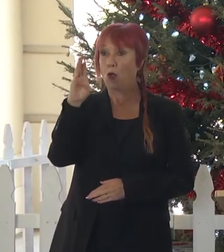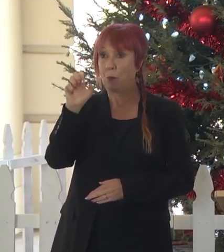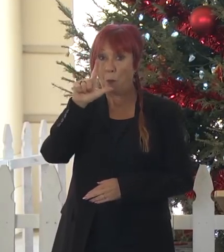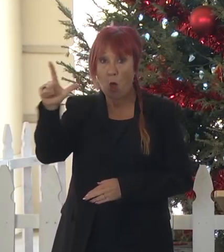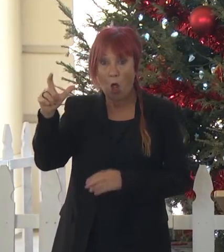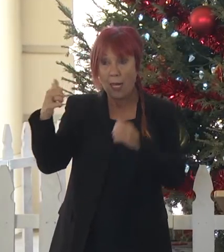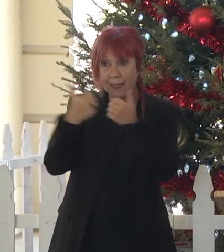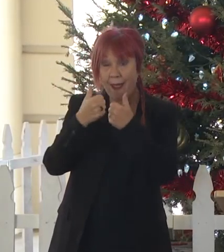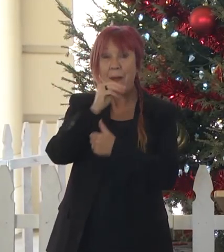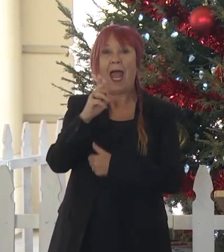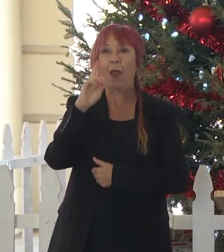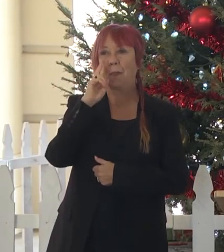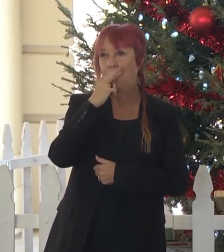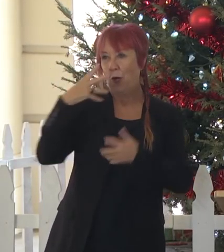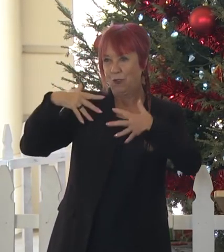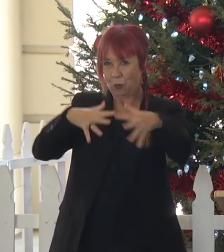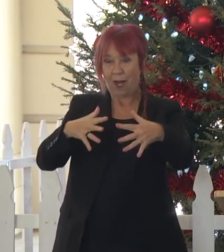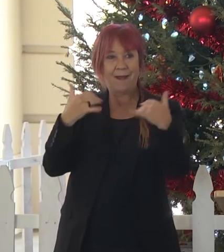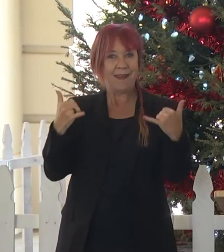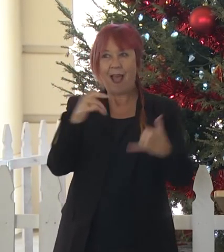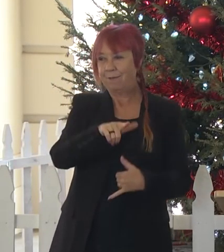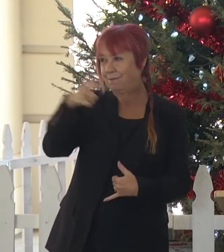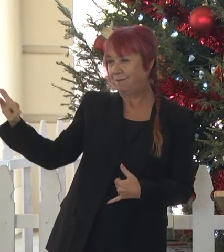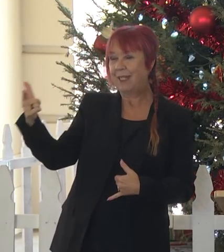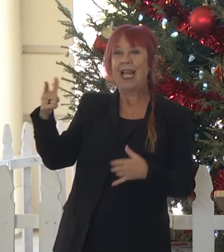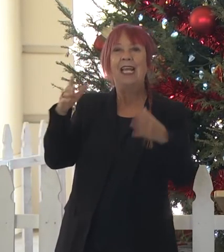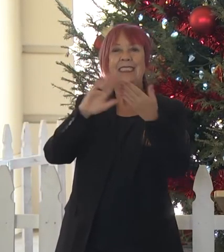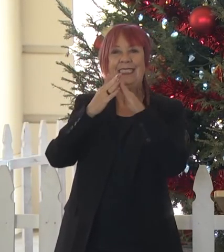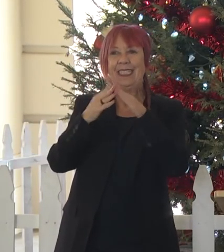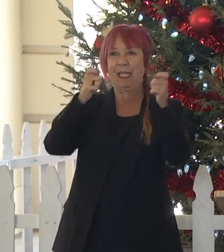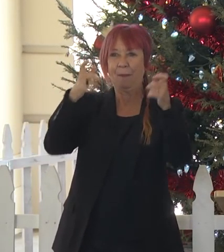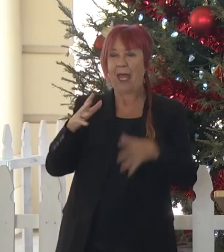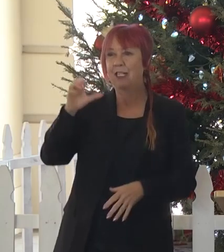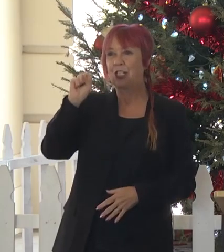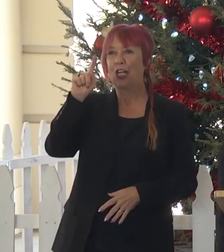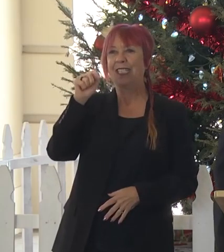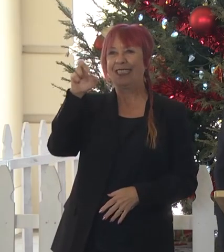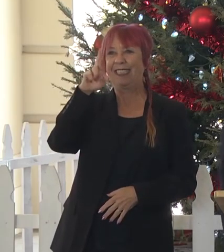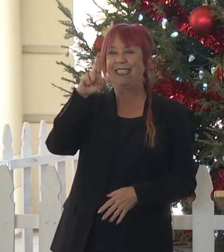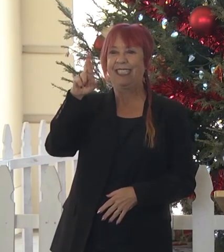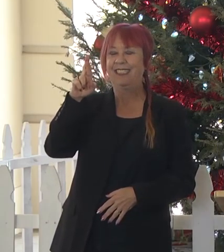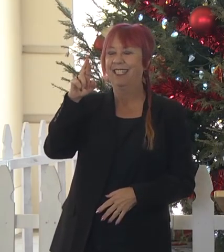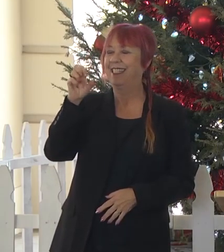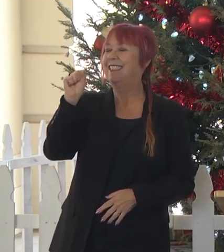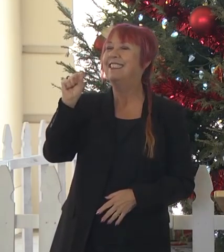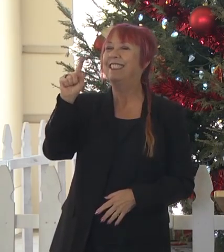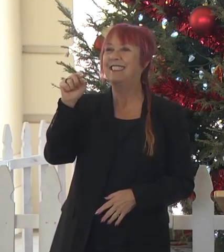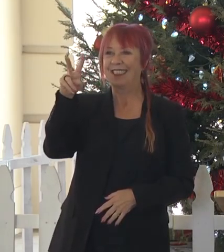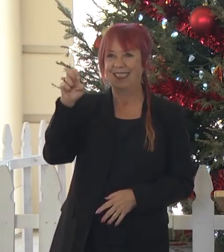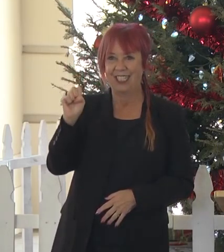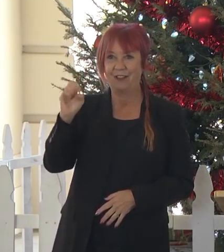I'd like to turn it over to our city manager, Steve Mermel, who will begin the press conference. Steve?